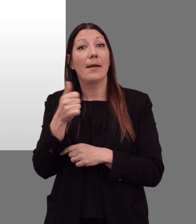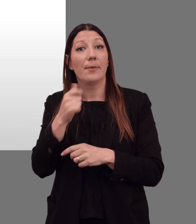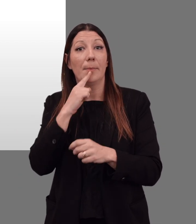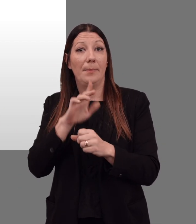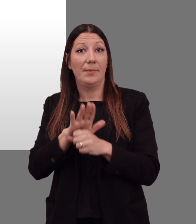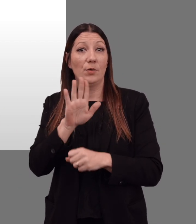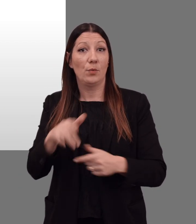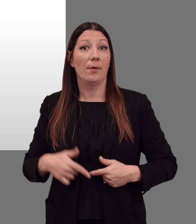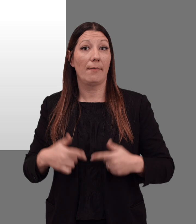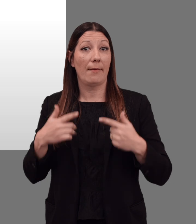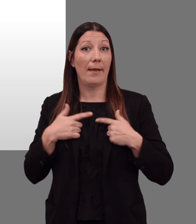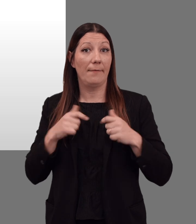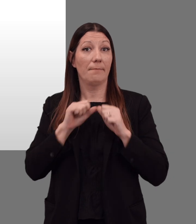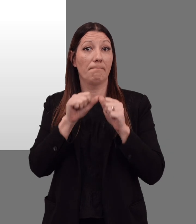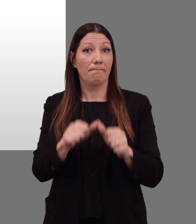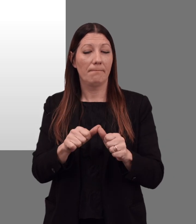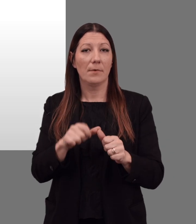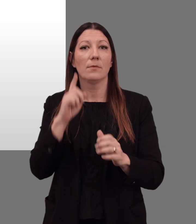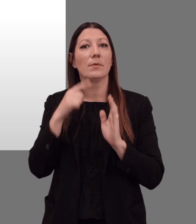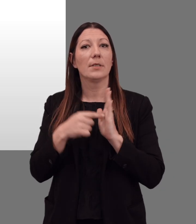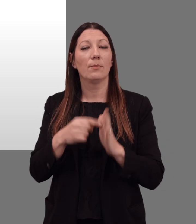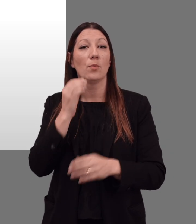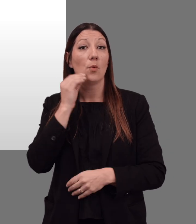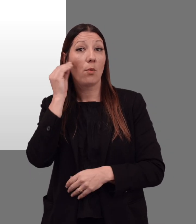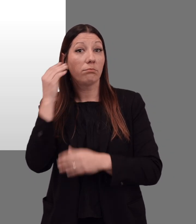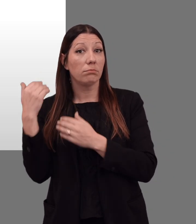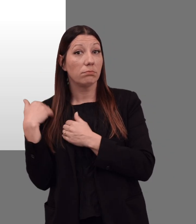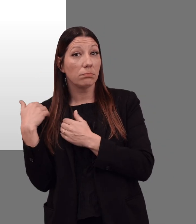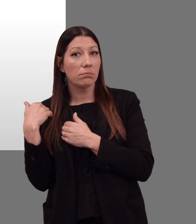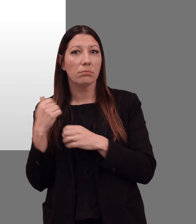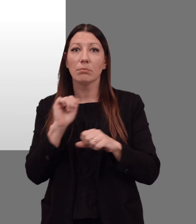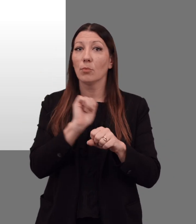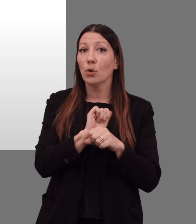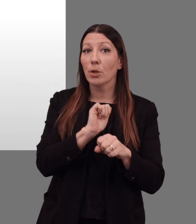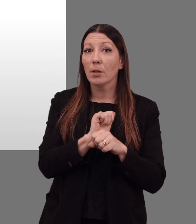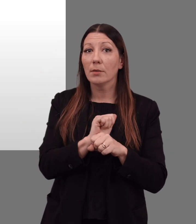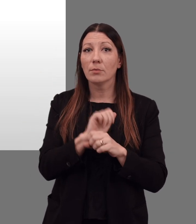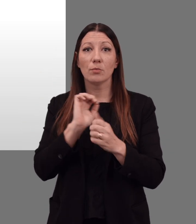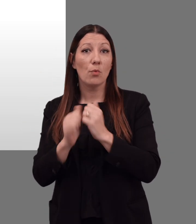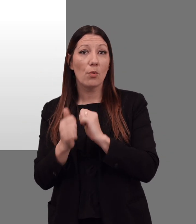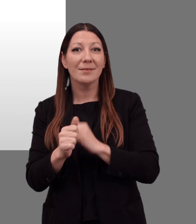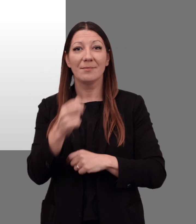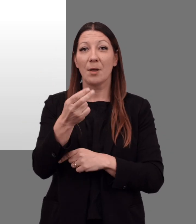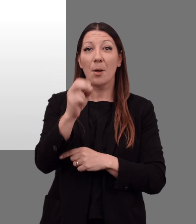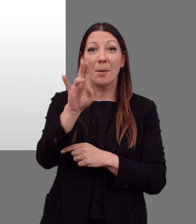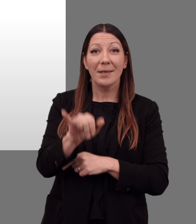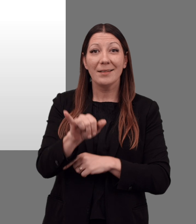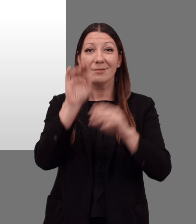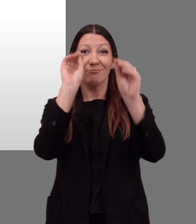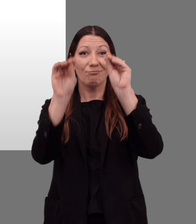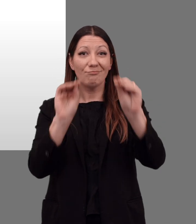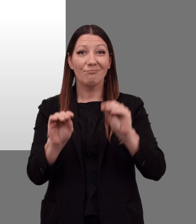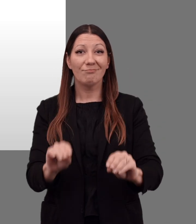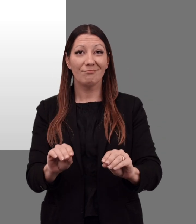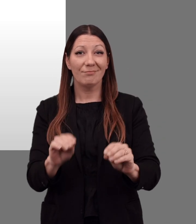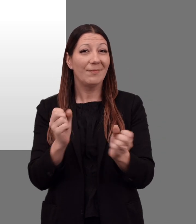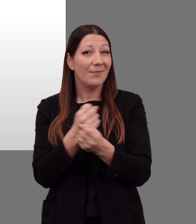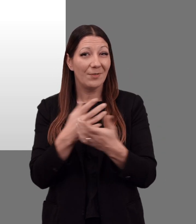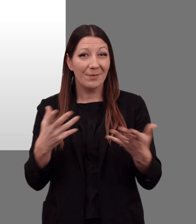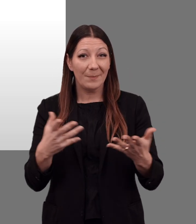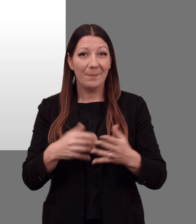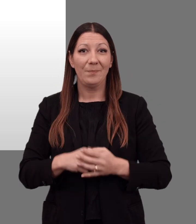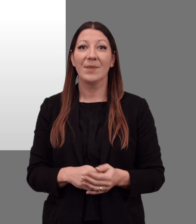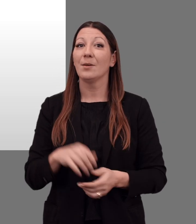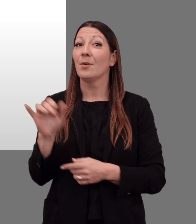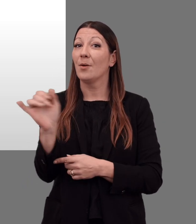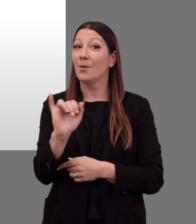be ongoing, like your responsibilities at home, your part-time job, playing sports, or hobbies. Also note that